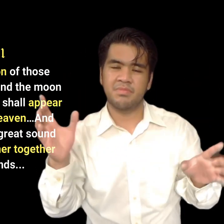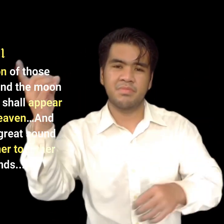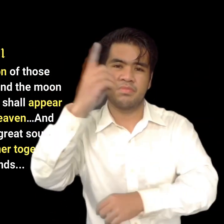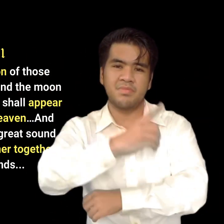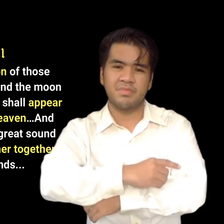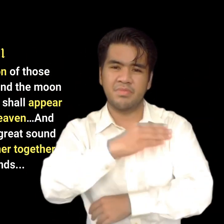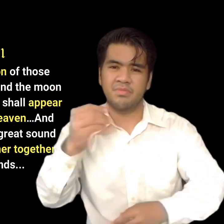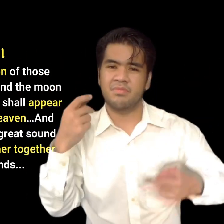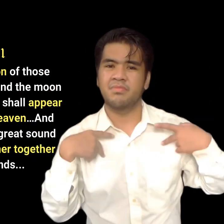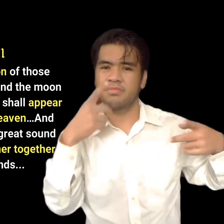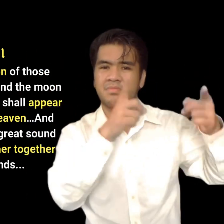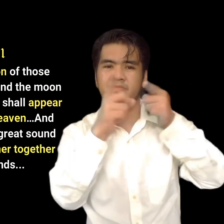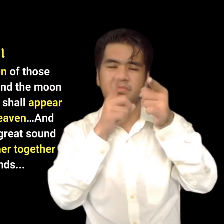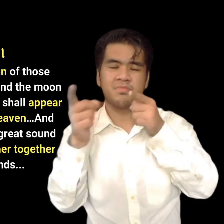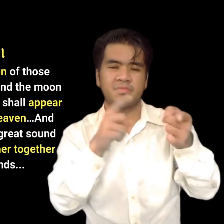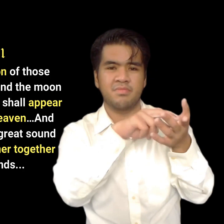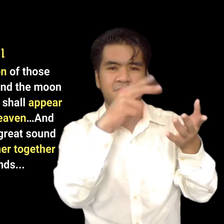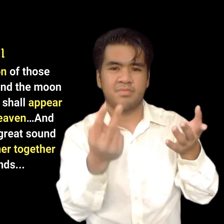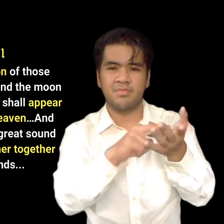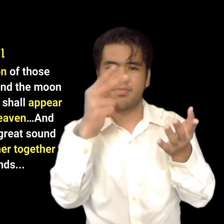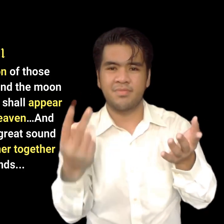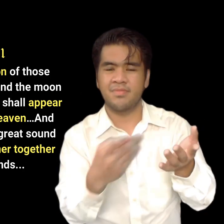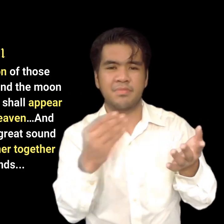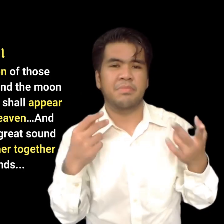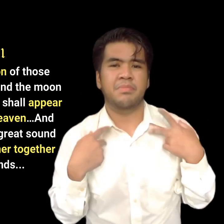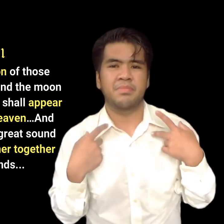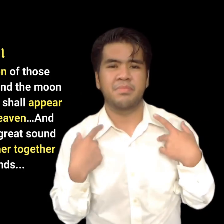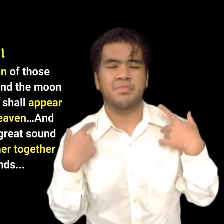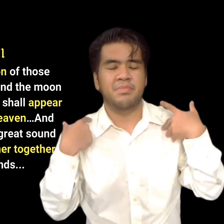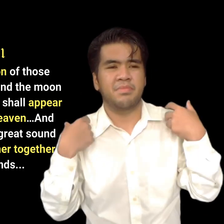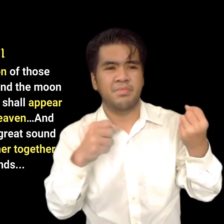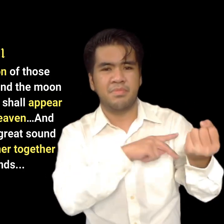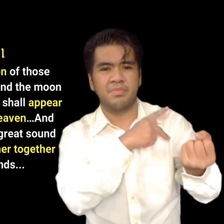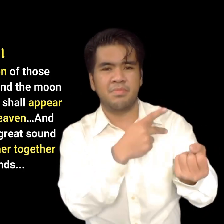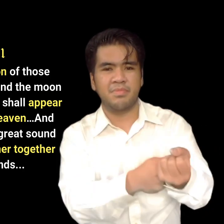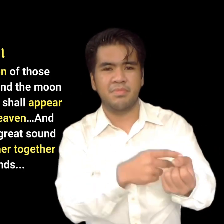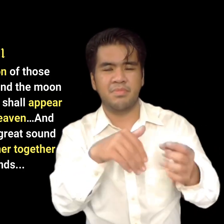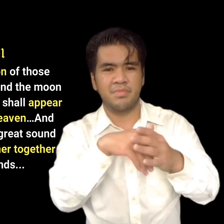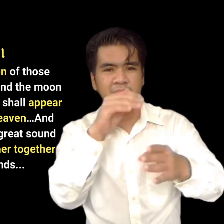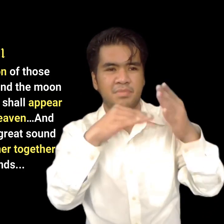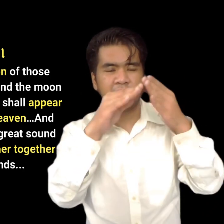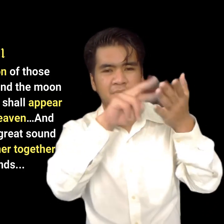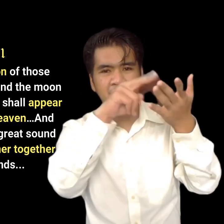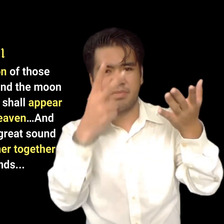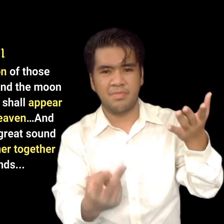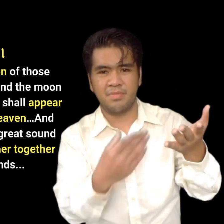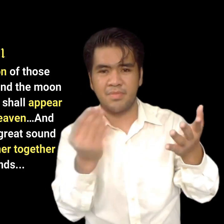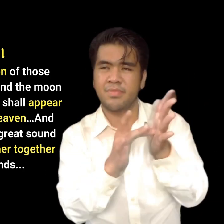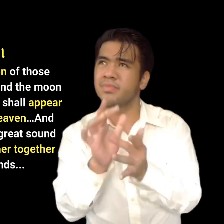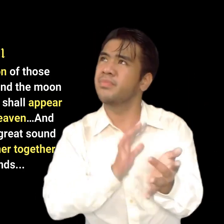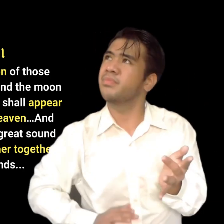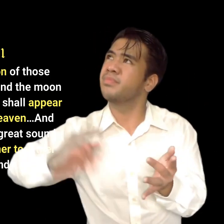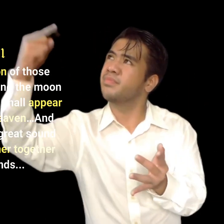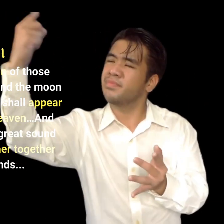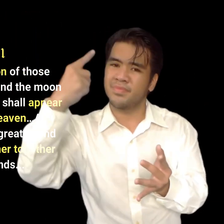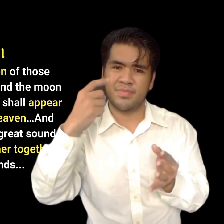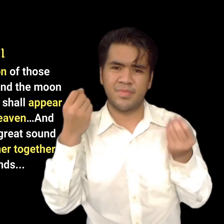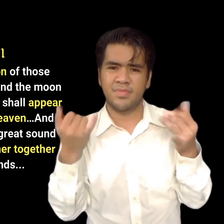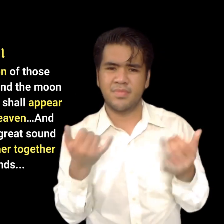glory. And he shall send his angels with a great sound of a trumpet, and they shall gather together his elect from the four winds, from one end of